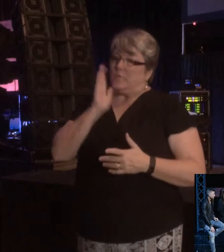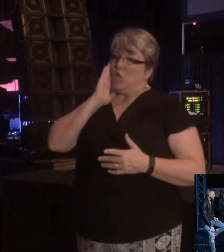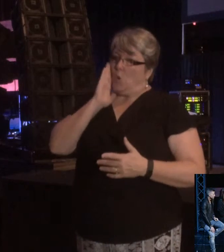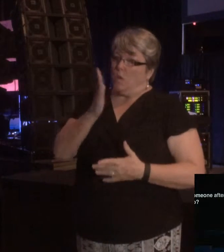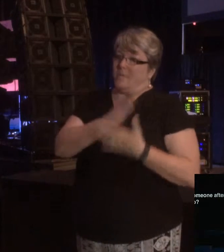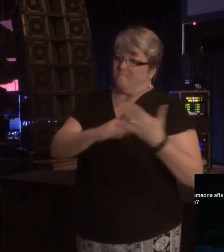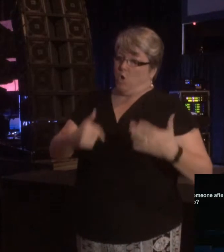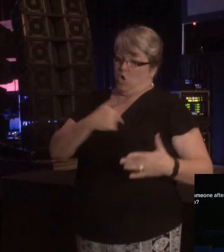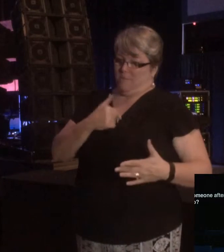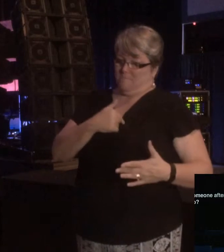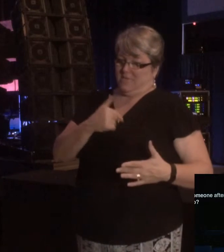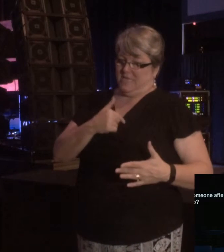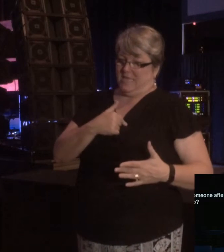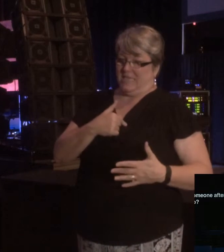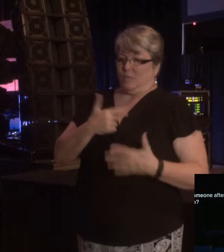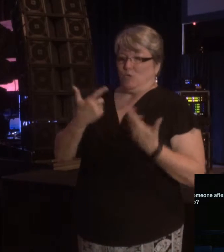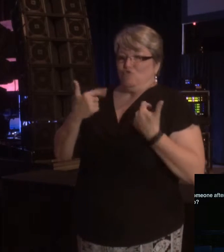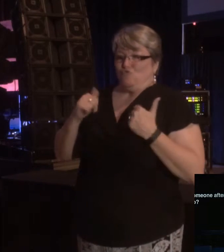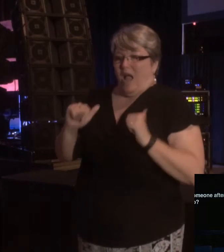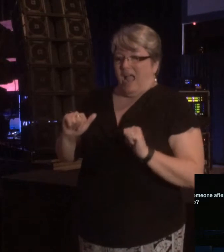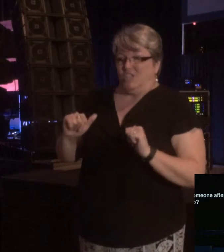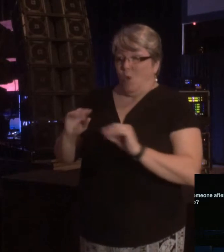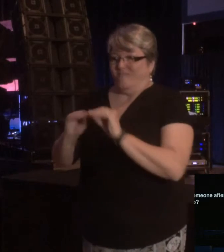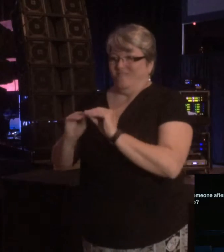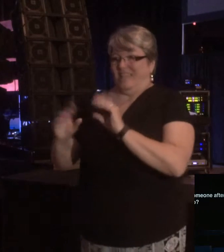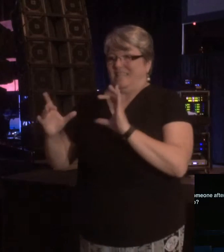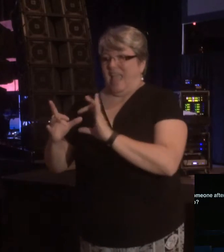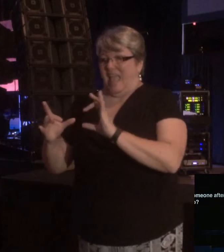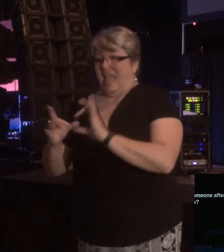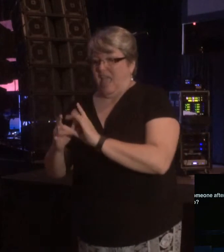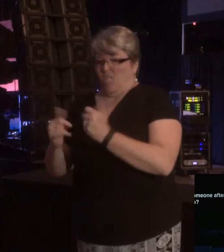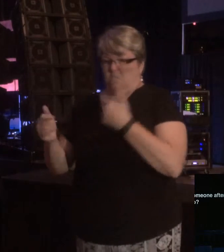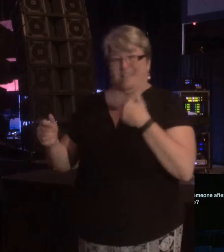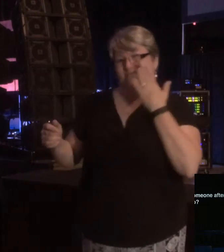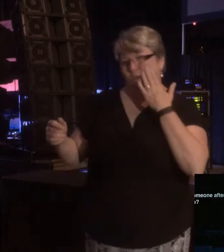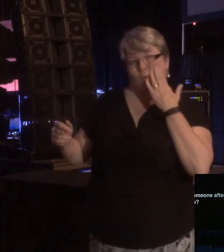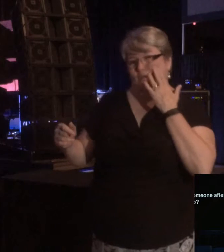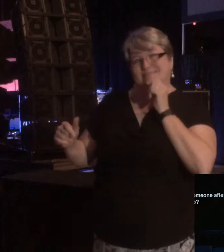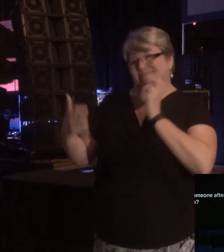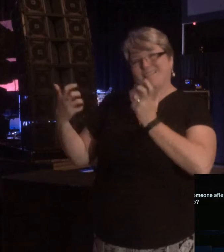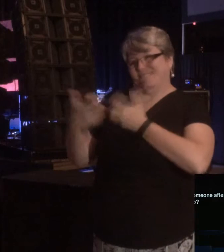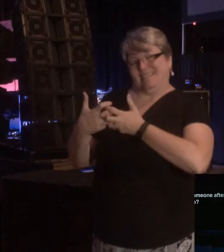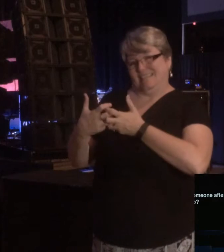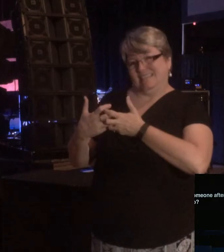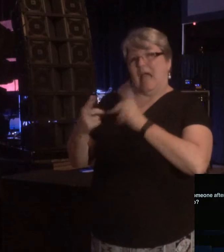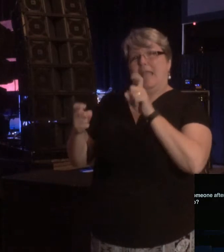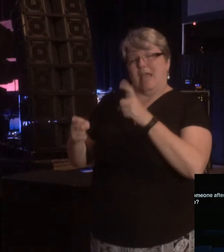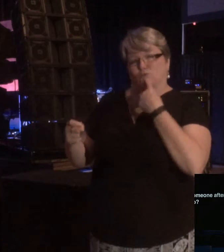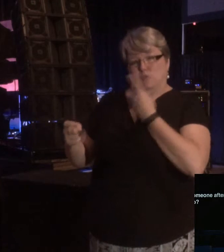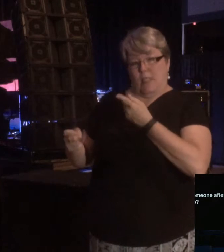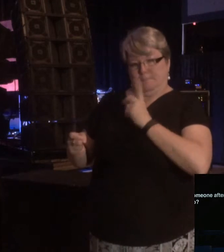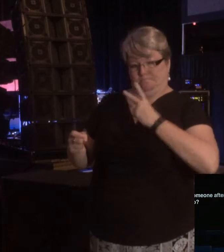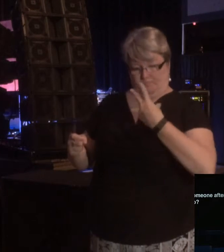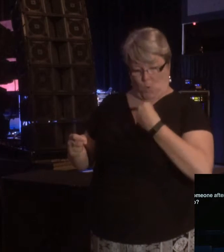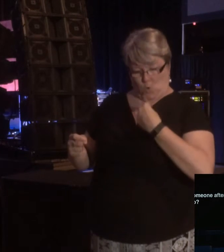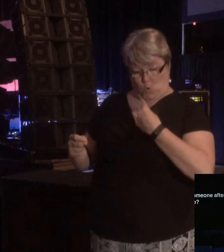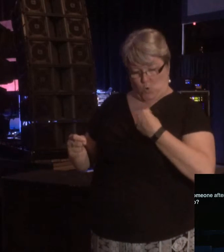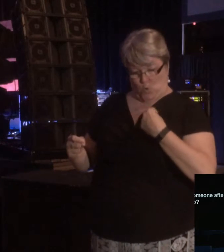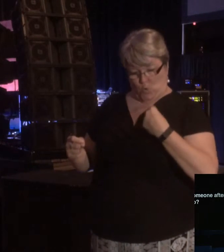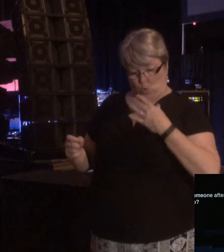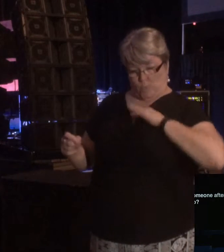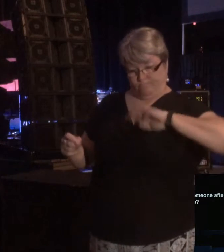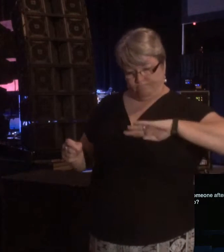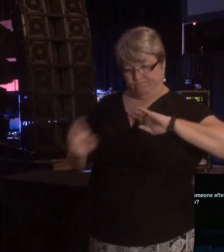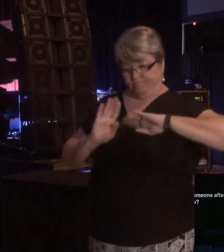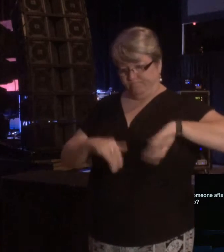I think as our maturity grew, and we saw the value of boundaries, our boundaries got stronger. And